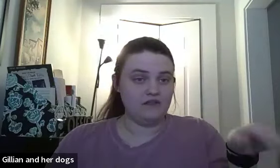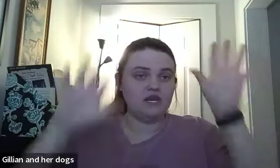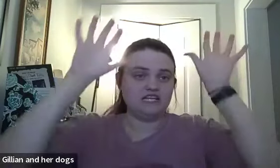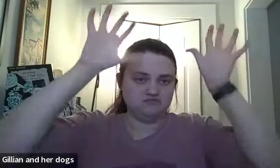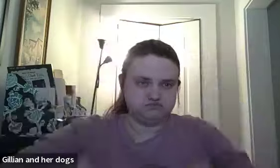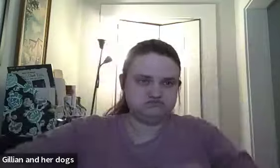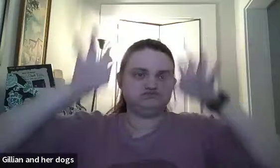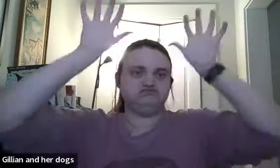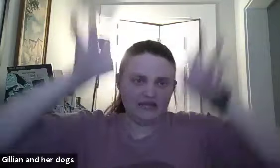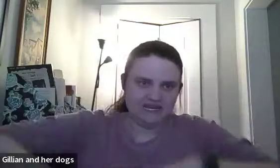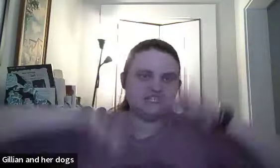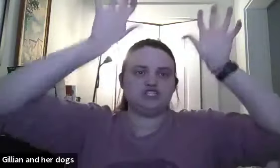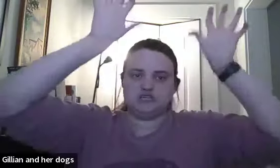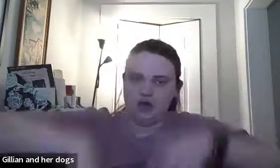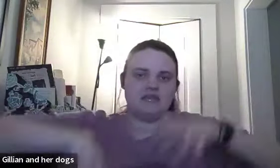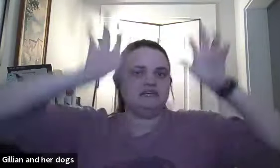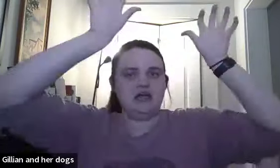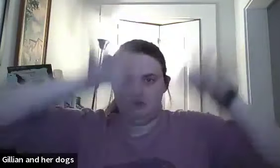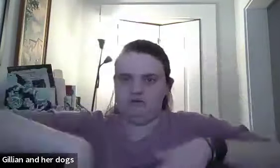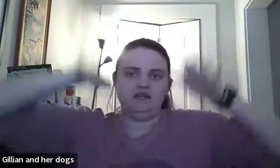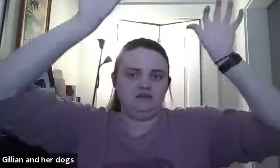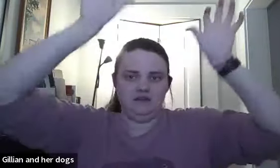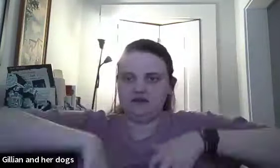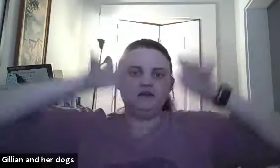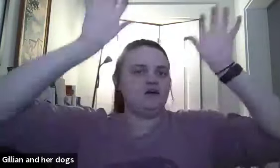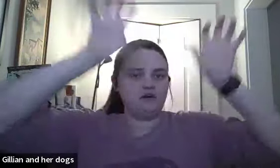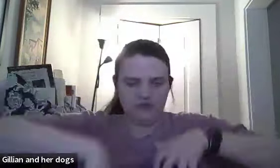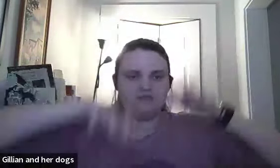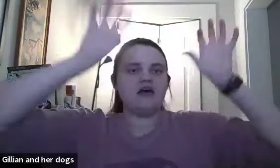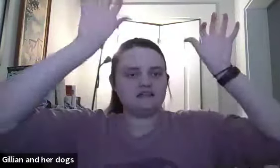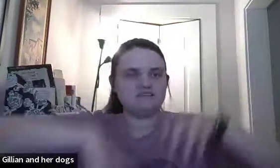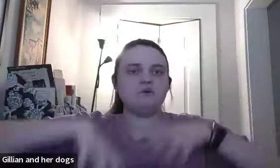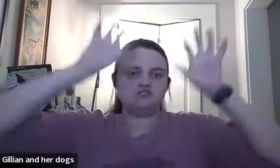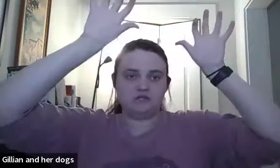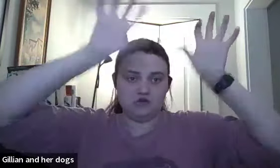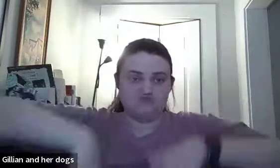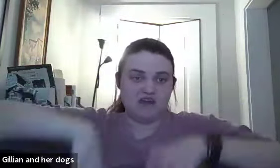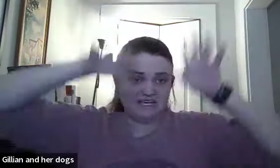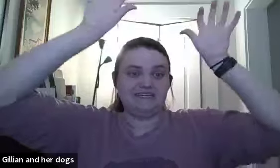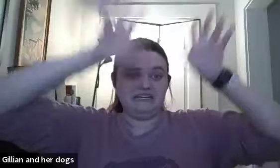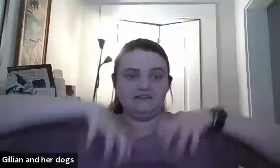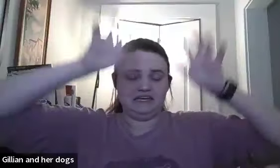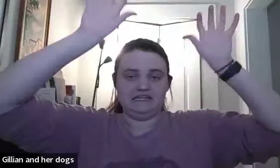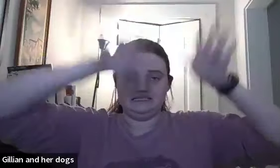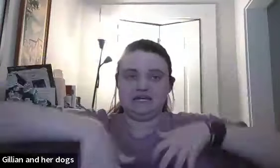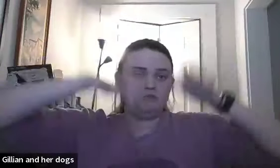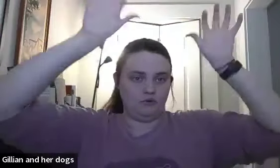weather, it's like it is just coming down and like all that. That is like the motion for like raining, like it is